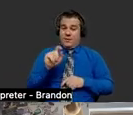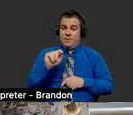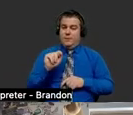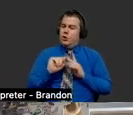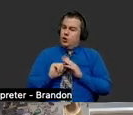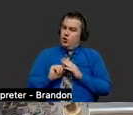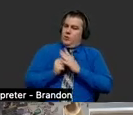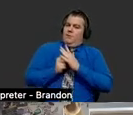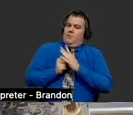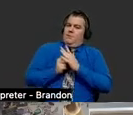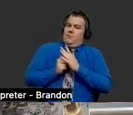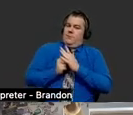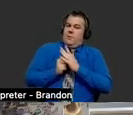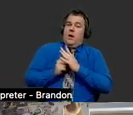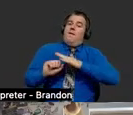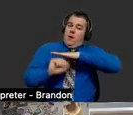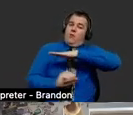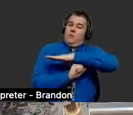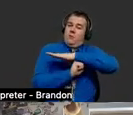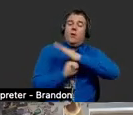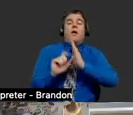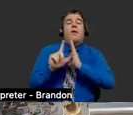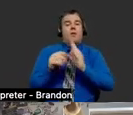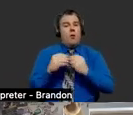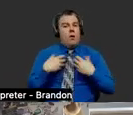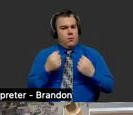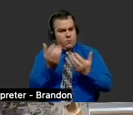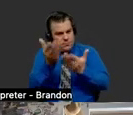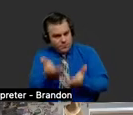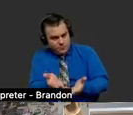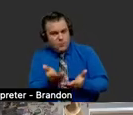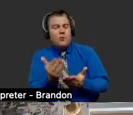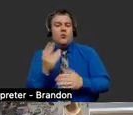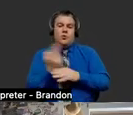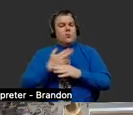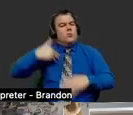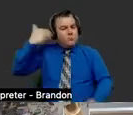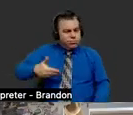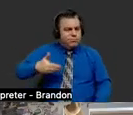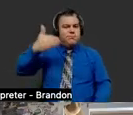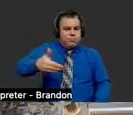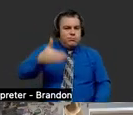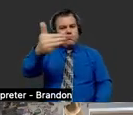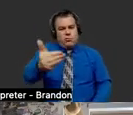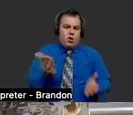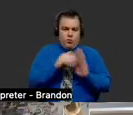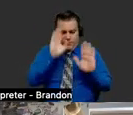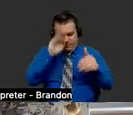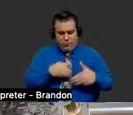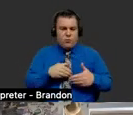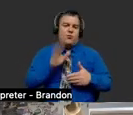It sets the foundation for a healthier you and is a tool to use regularly to reset the body and refocus your goals whenever you need